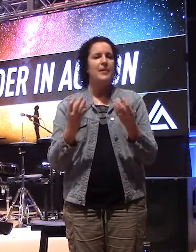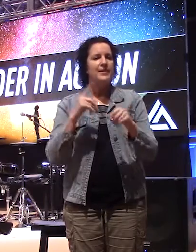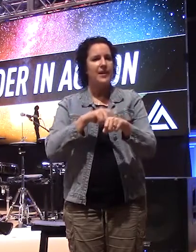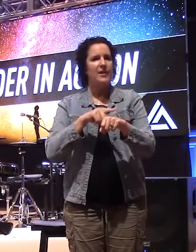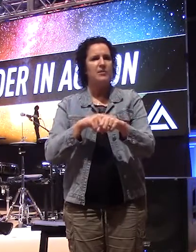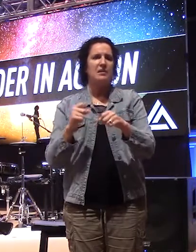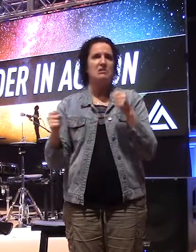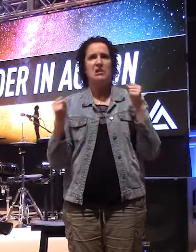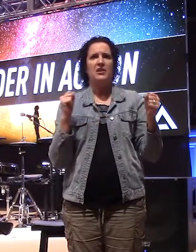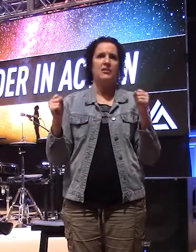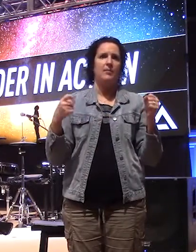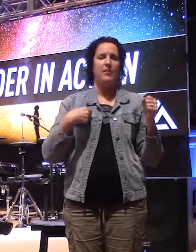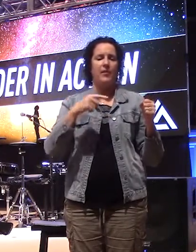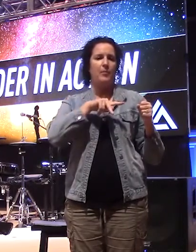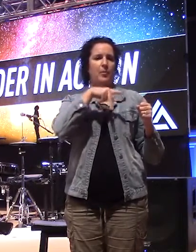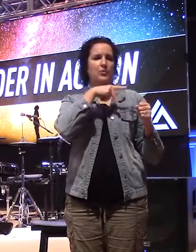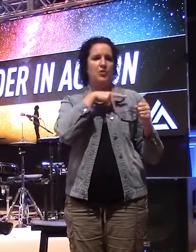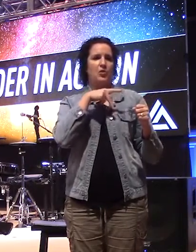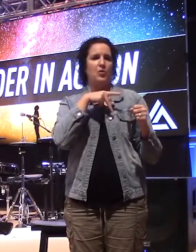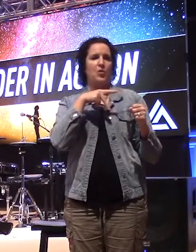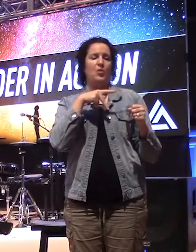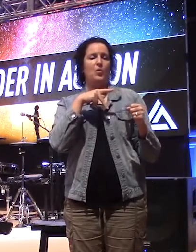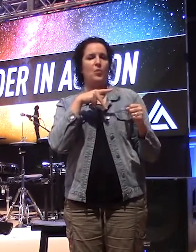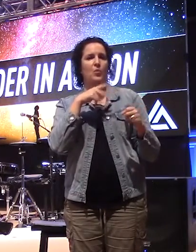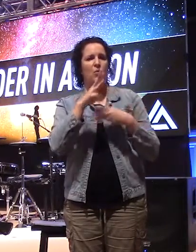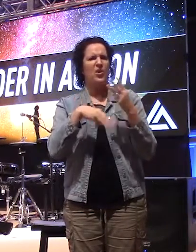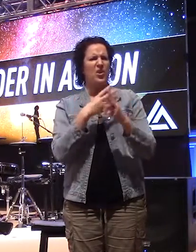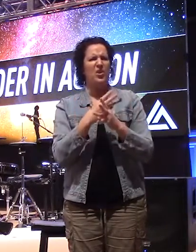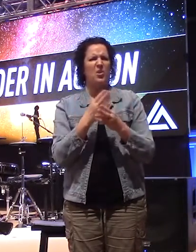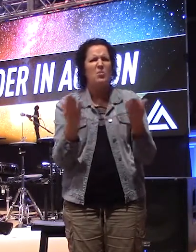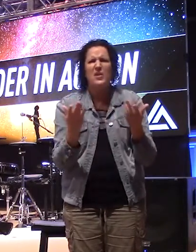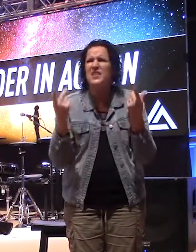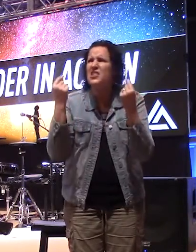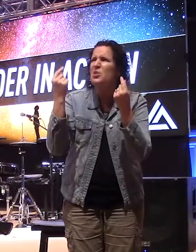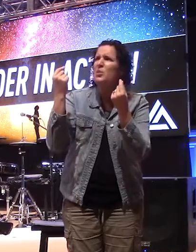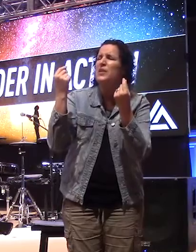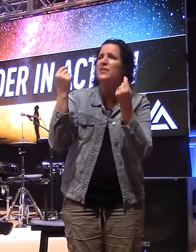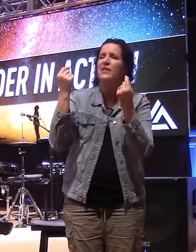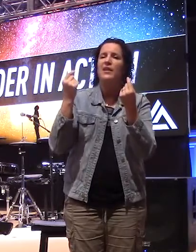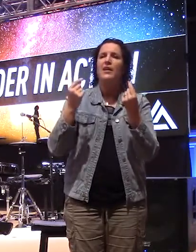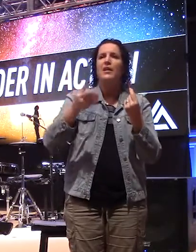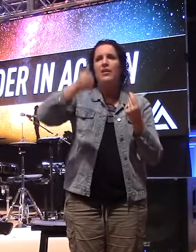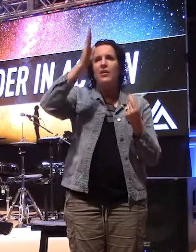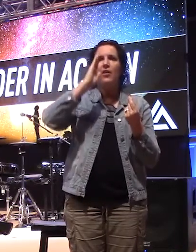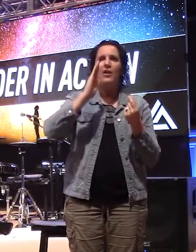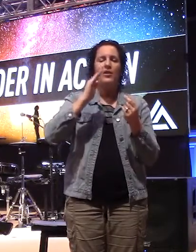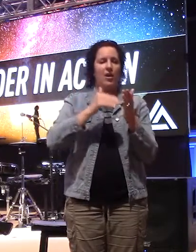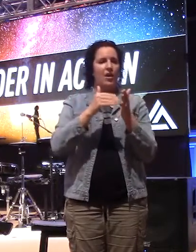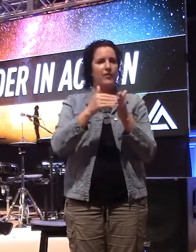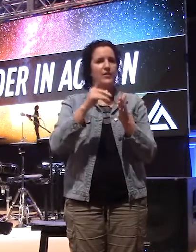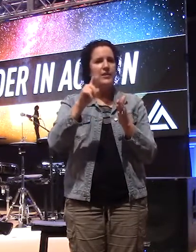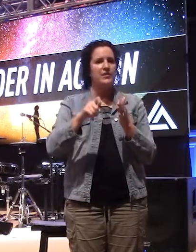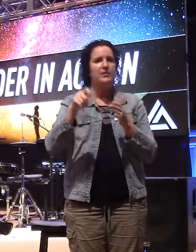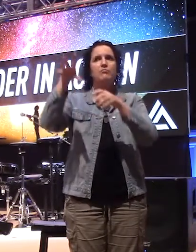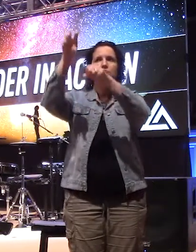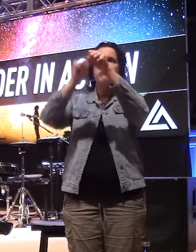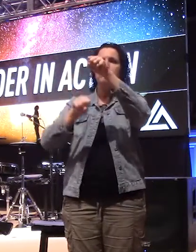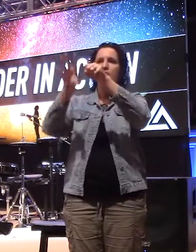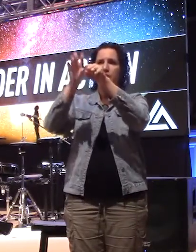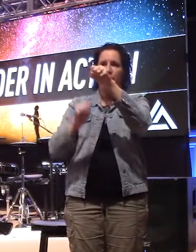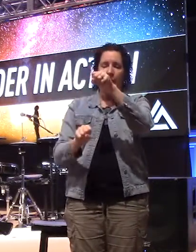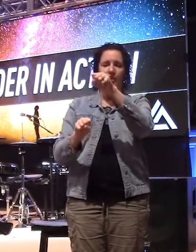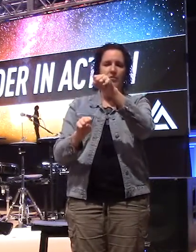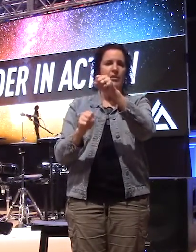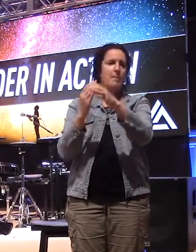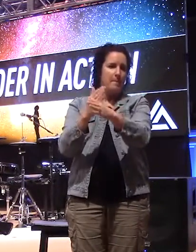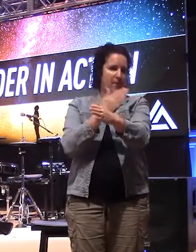world. What's he doing? God often has to tear down before he can build up.